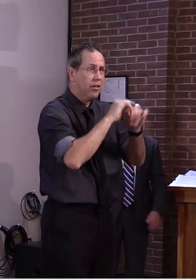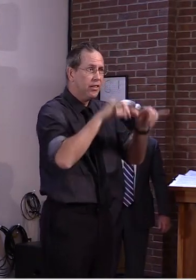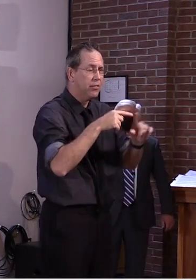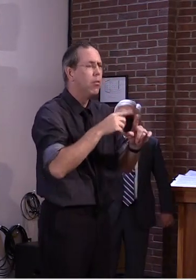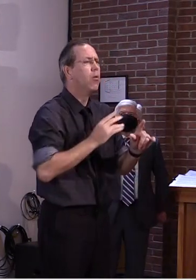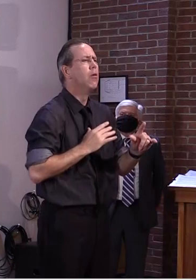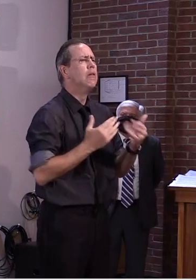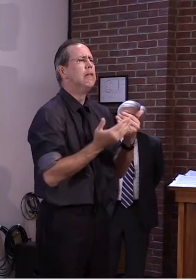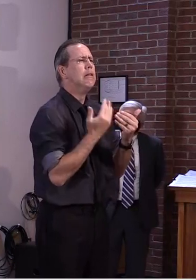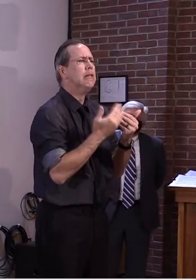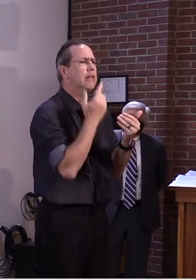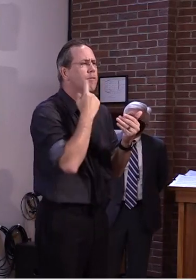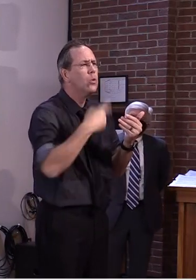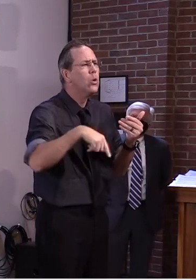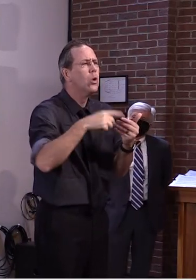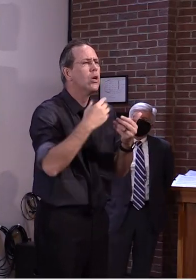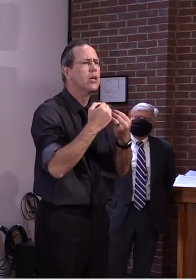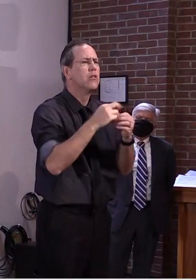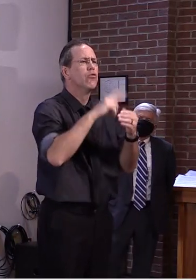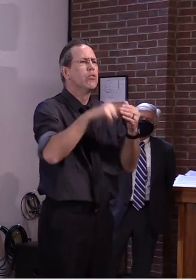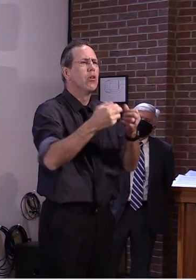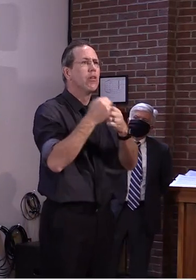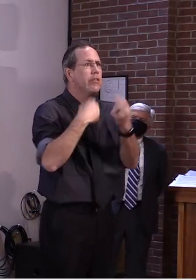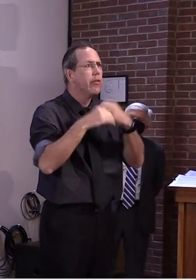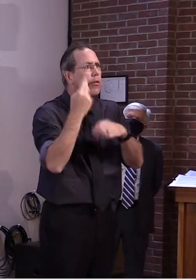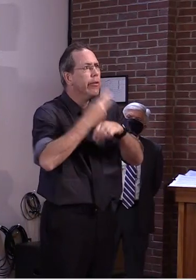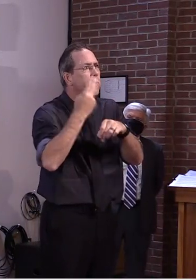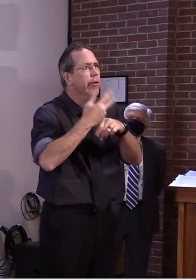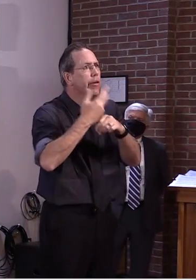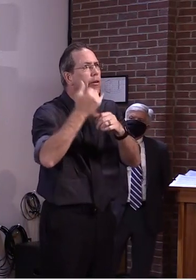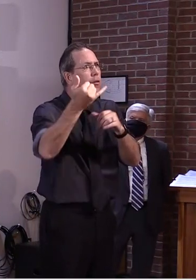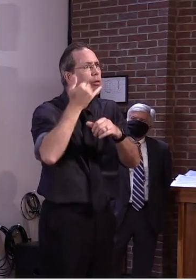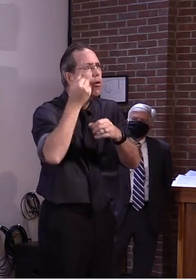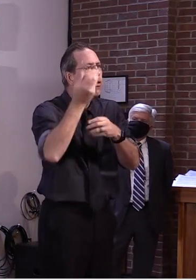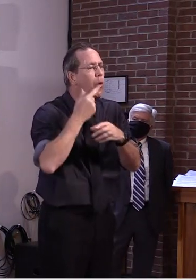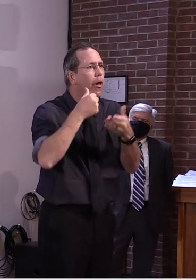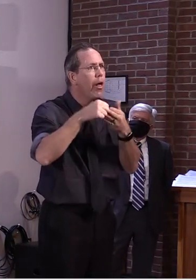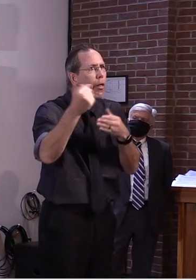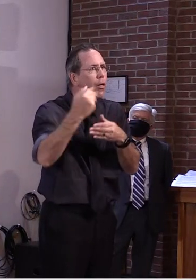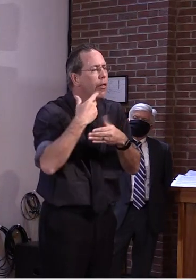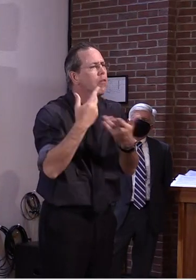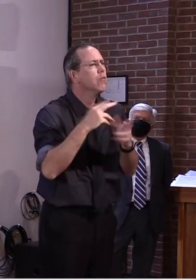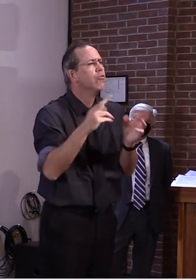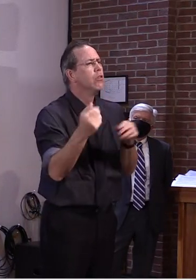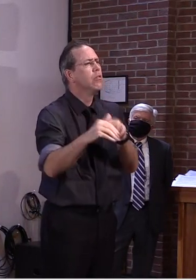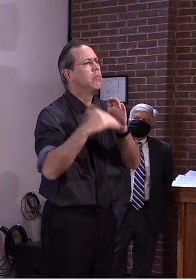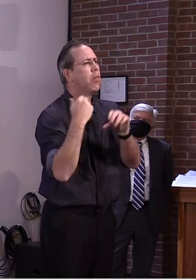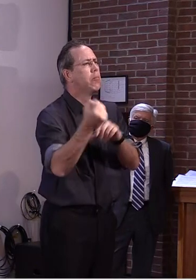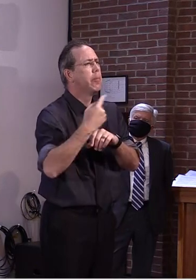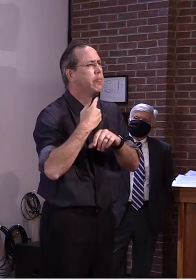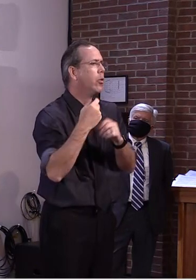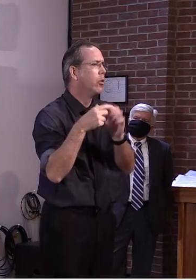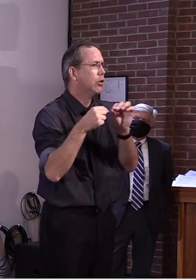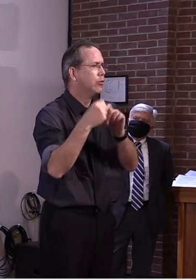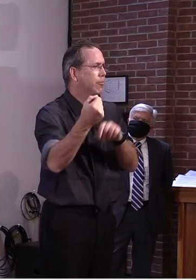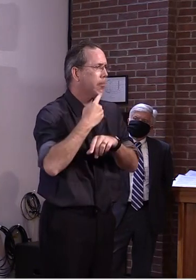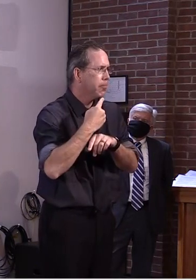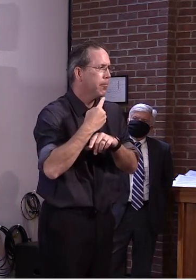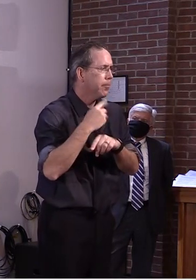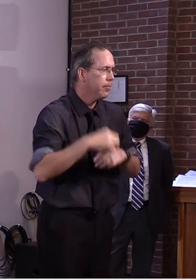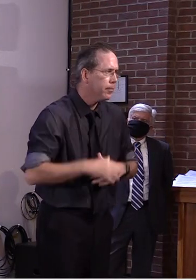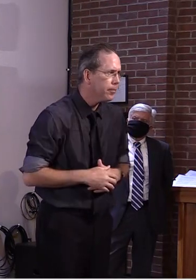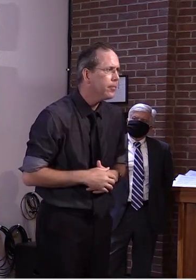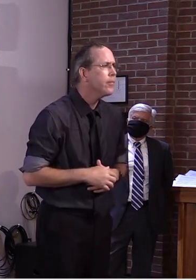still protecting the privacy of the individual's health information. We are in the final phases of testing and